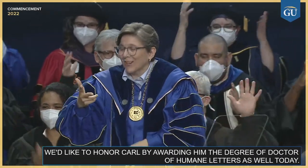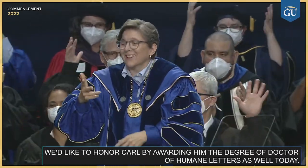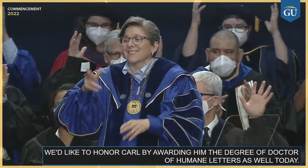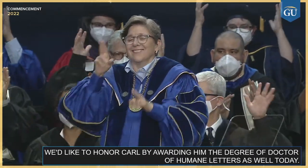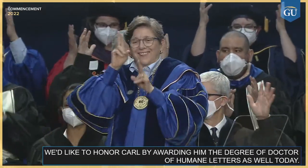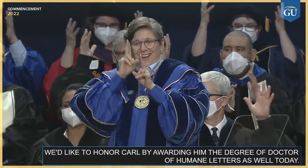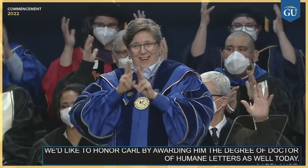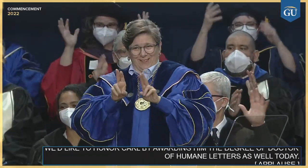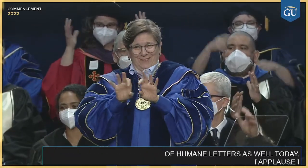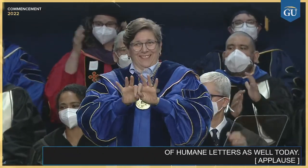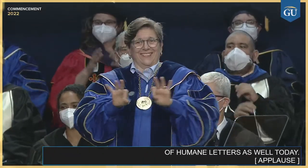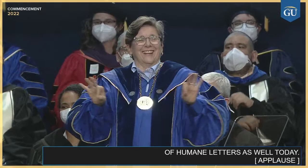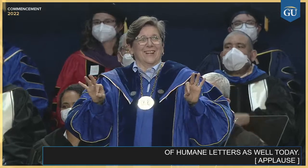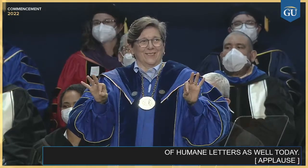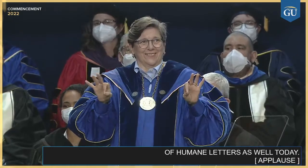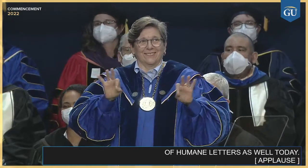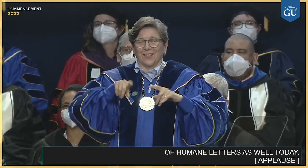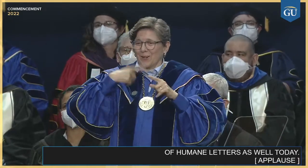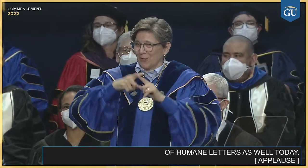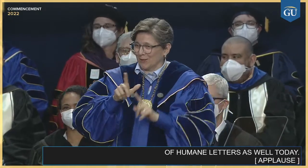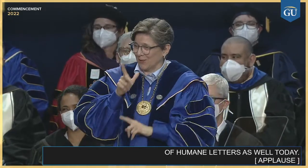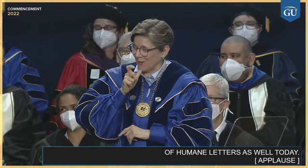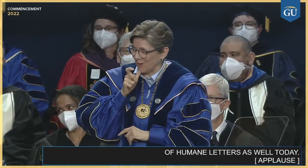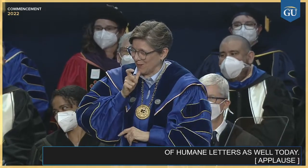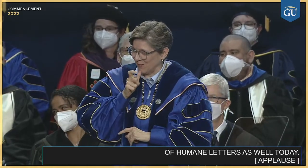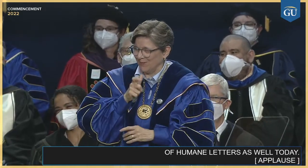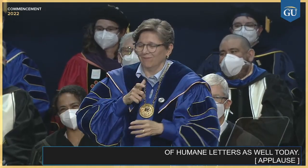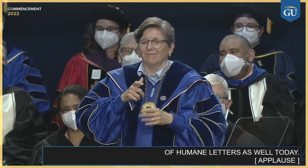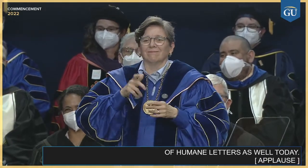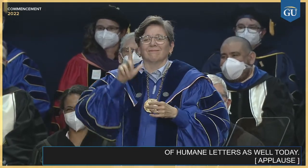Our third honorary doctorate goes to